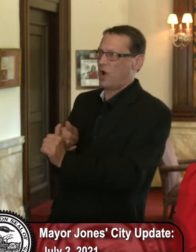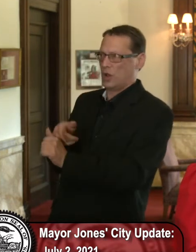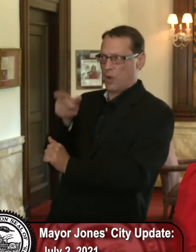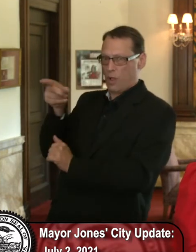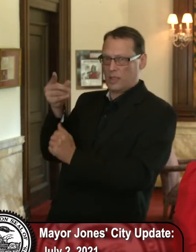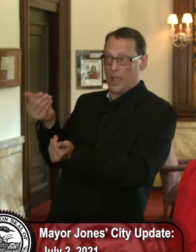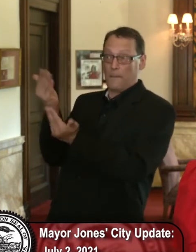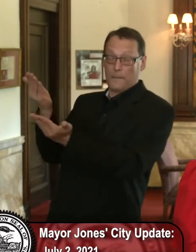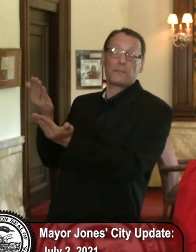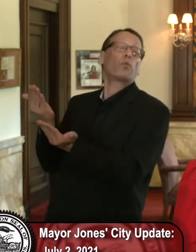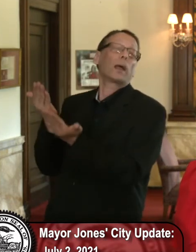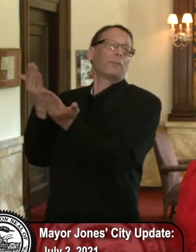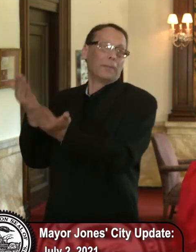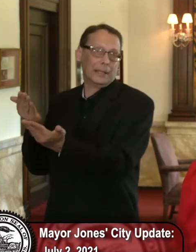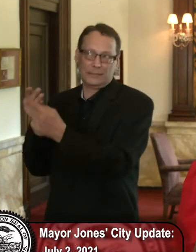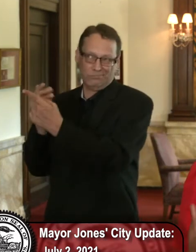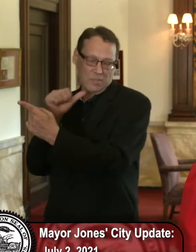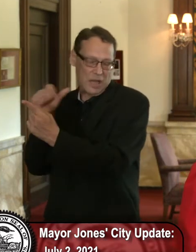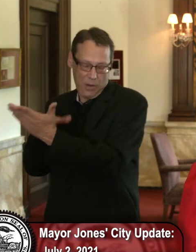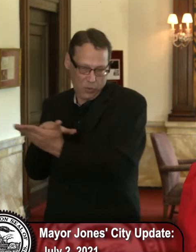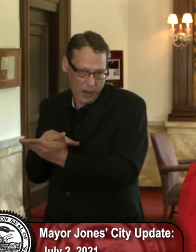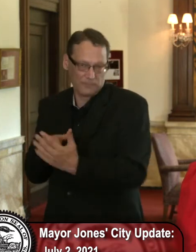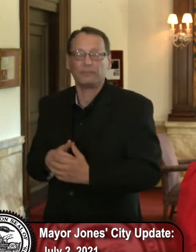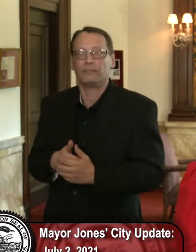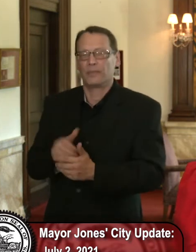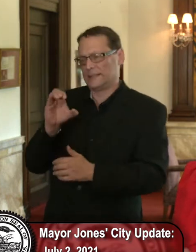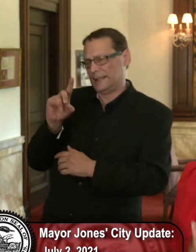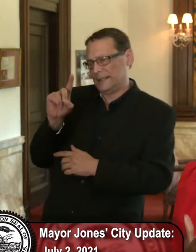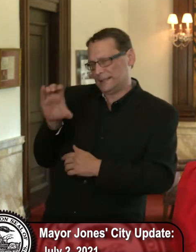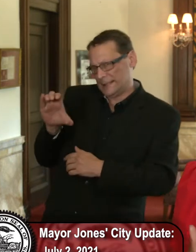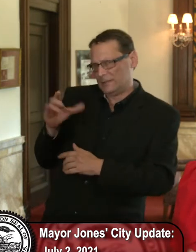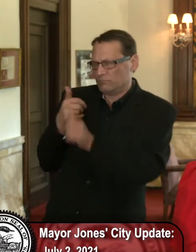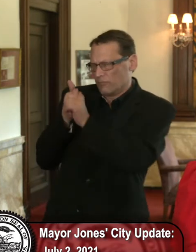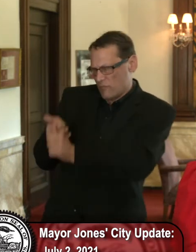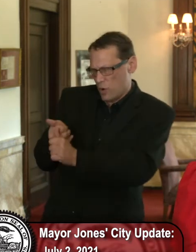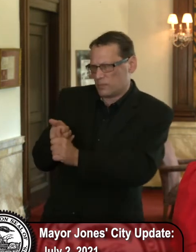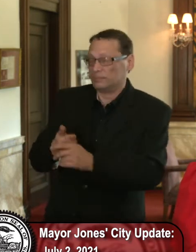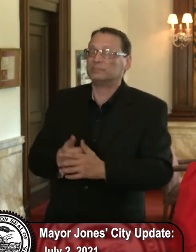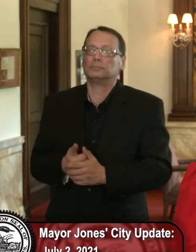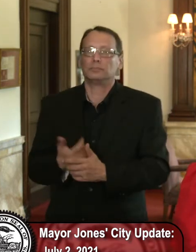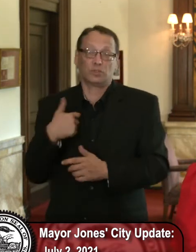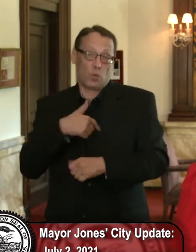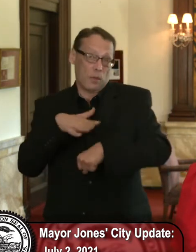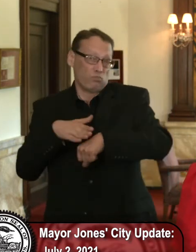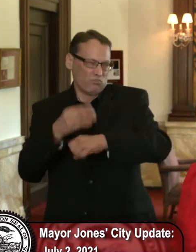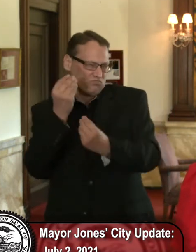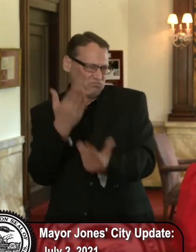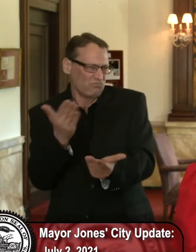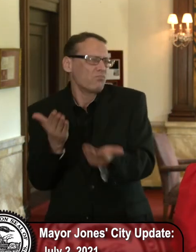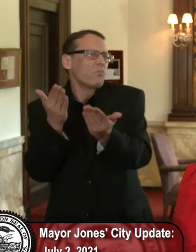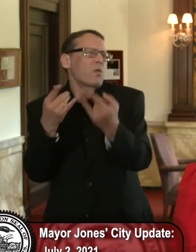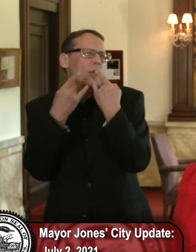an advisory. And so we are following CDC guidelines and issuing an advisory as well.